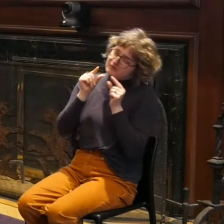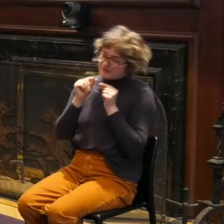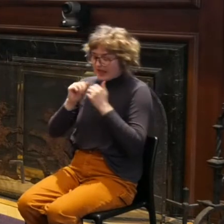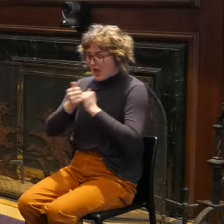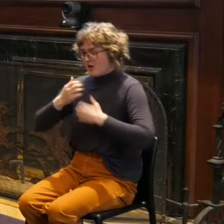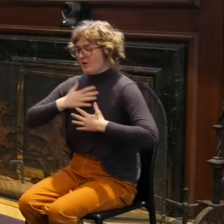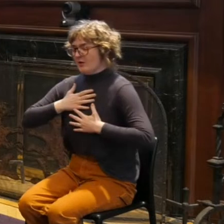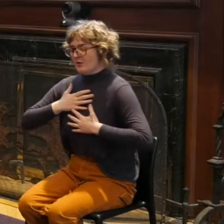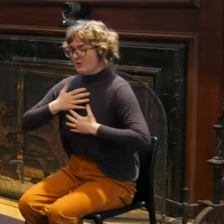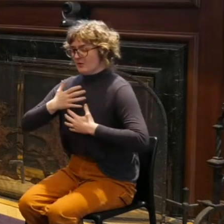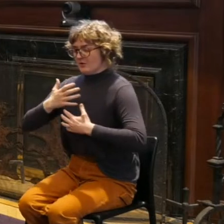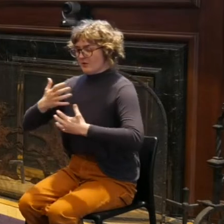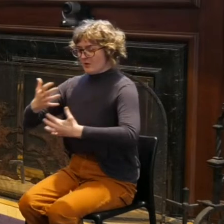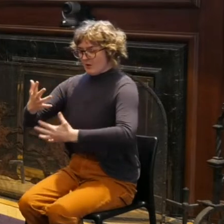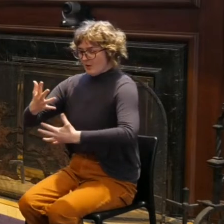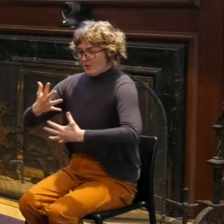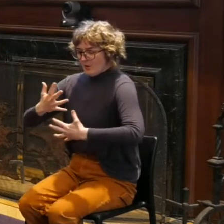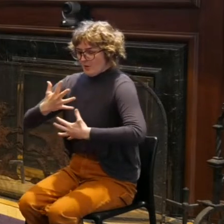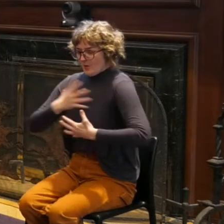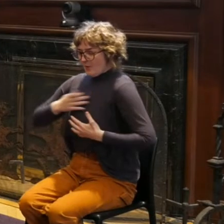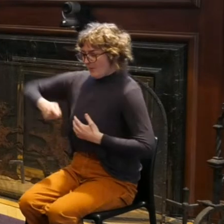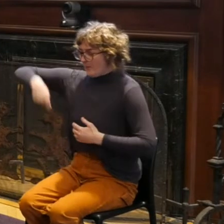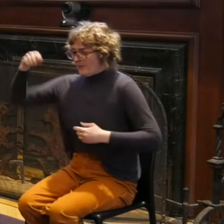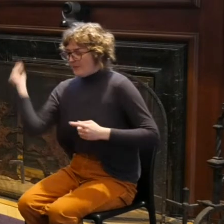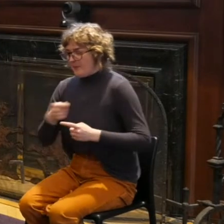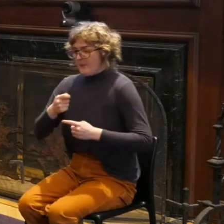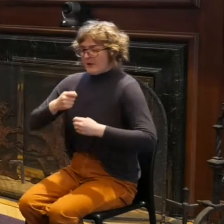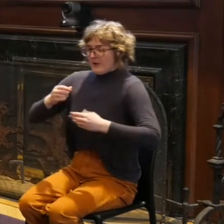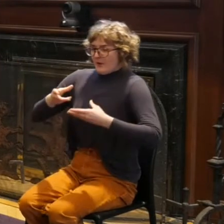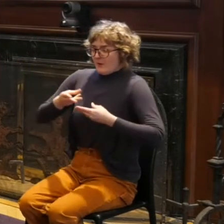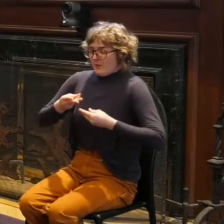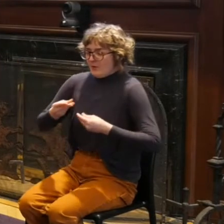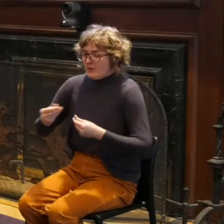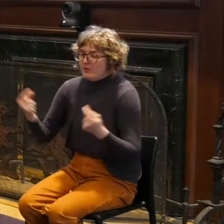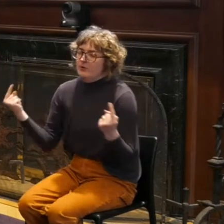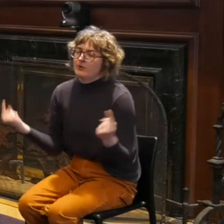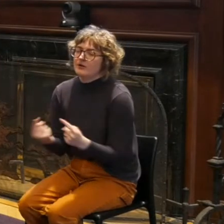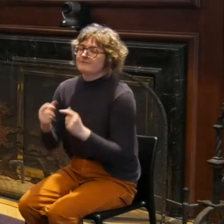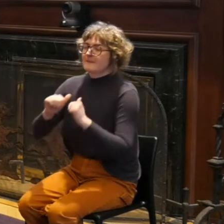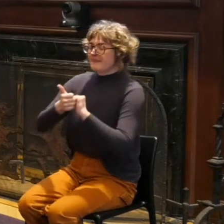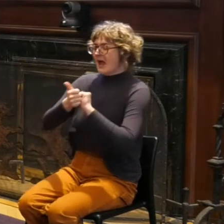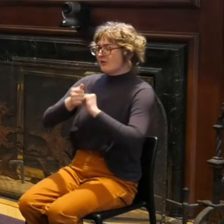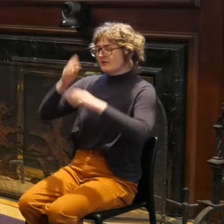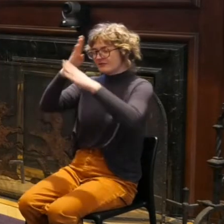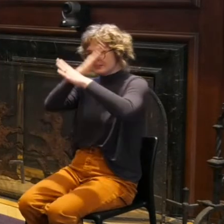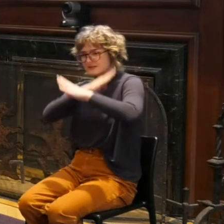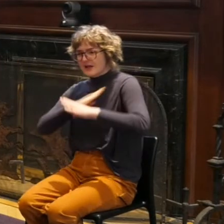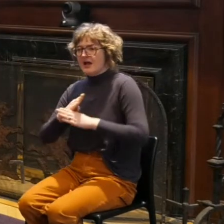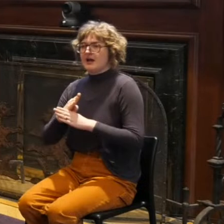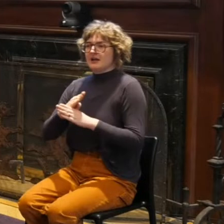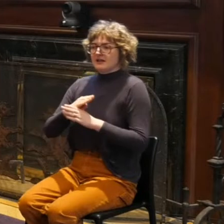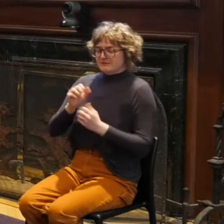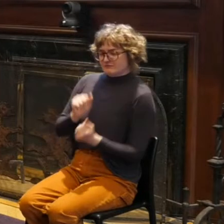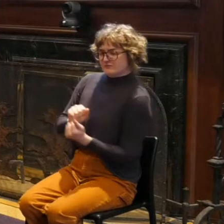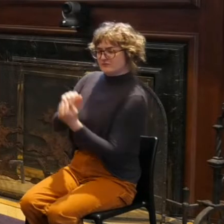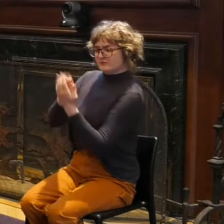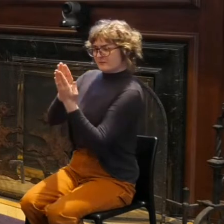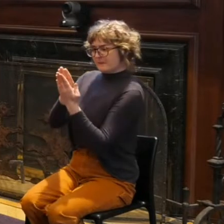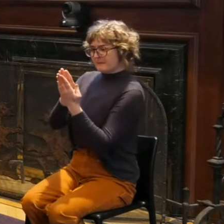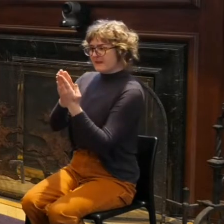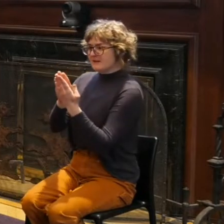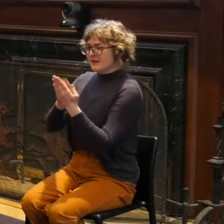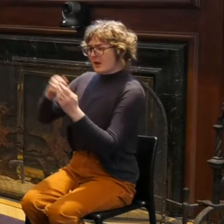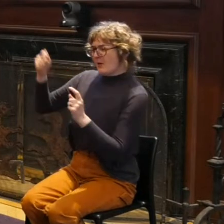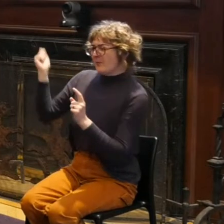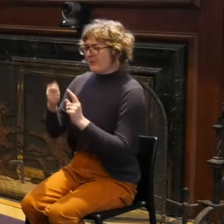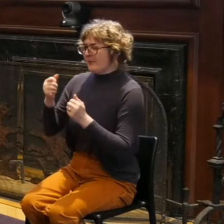in, just as the whip strikes, can soften its cut, how a kind of silence confronts the breaker who whips you